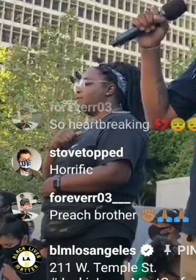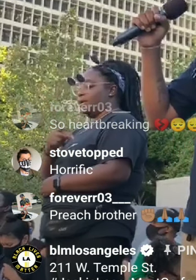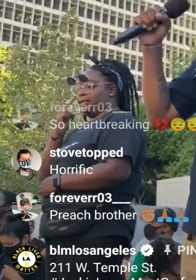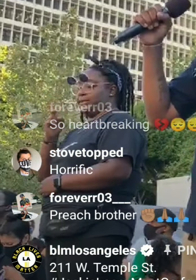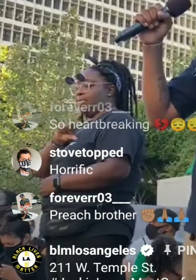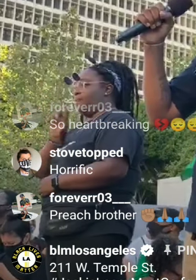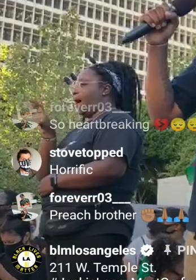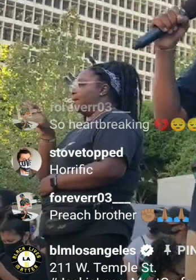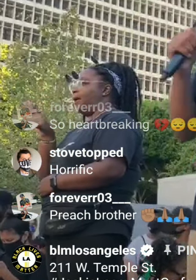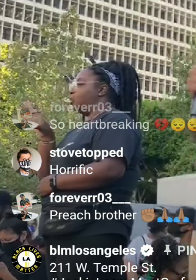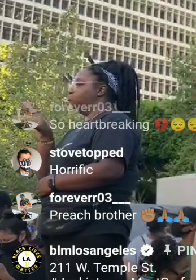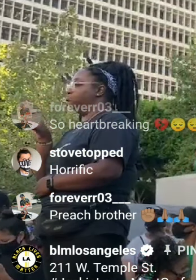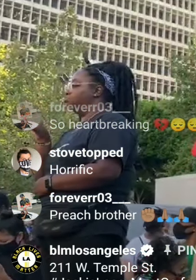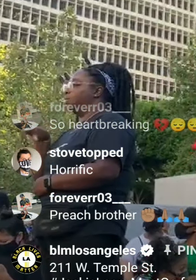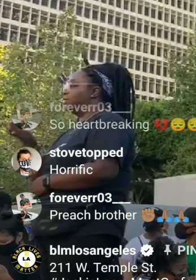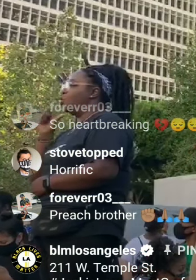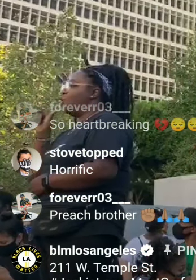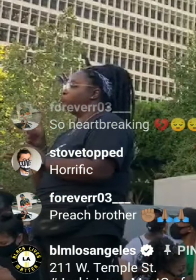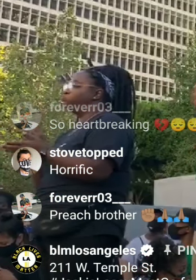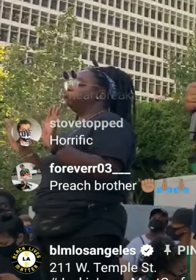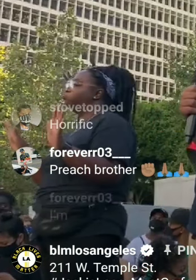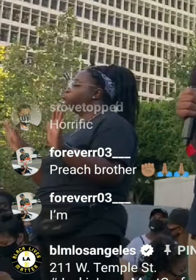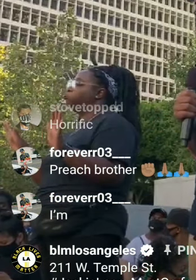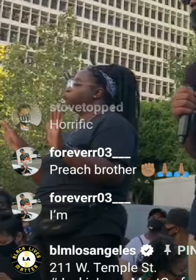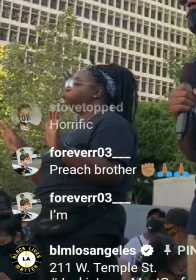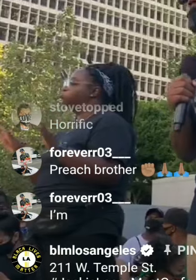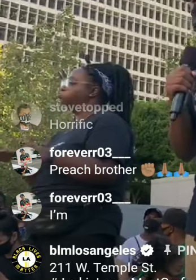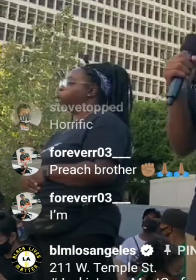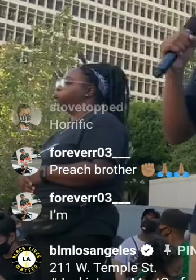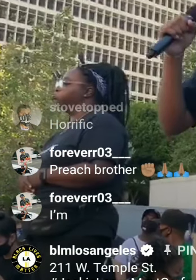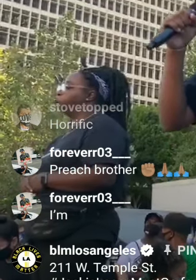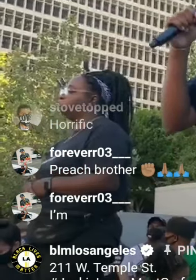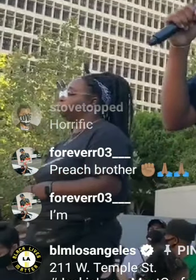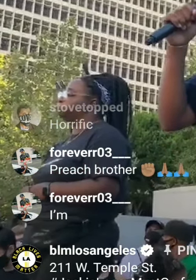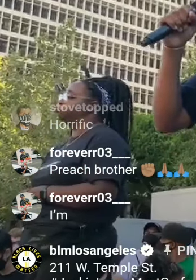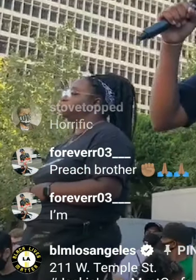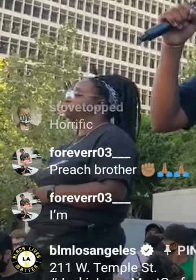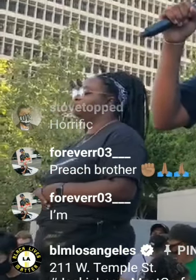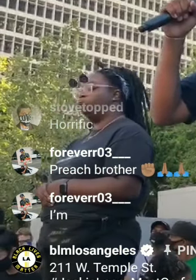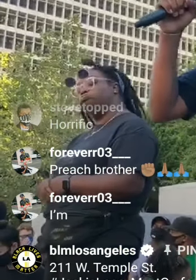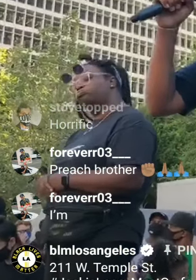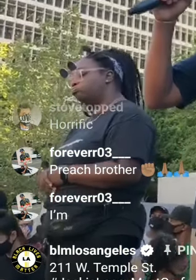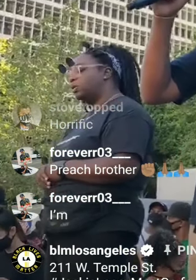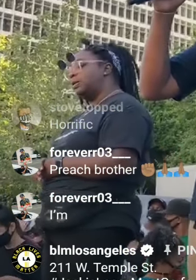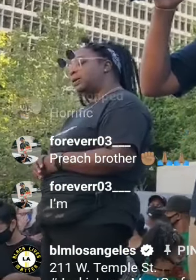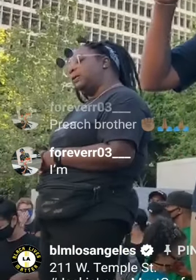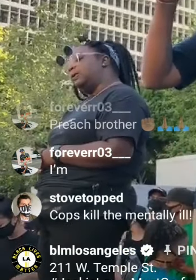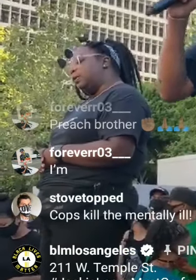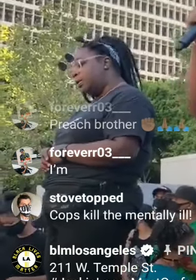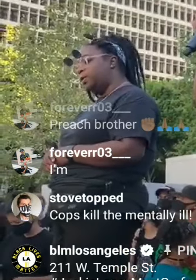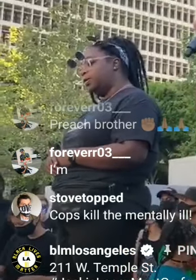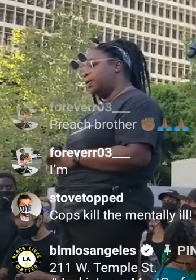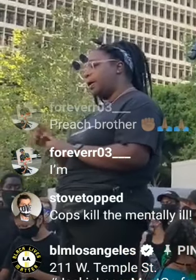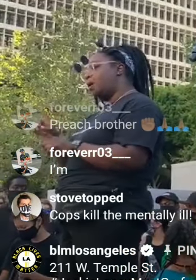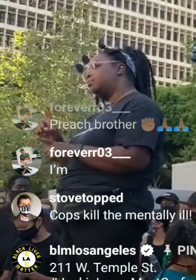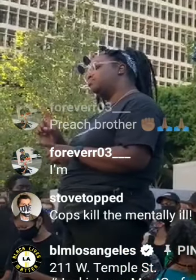think that their job is to make sure that they belong because you don't. Yeah. Right. Right? Right? And I know, because each and every one of you know what